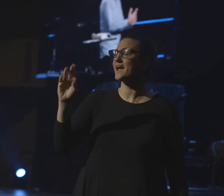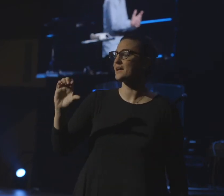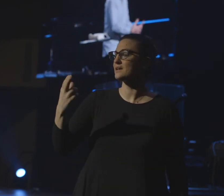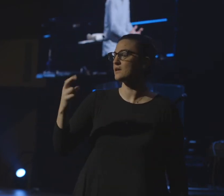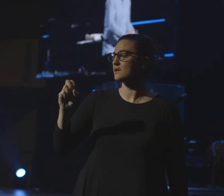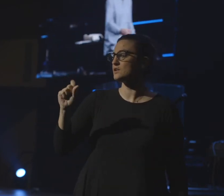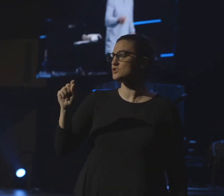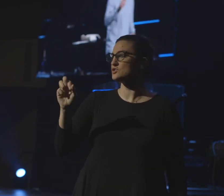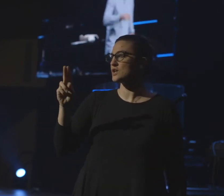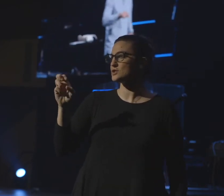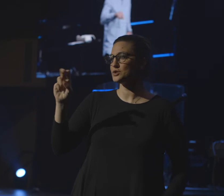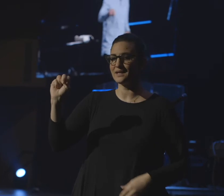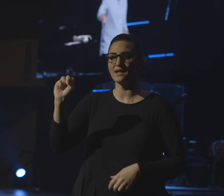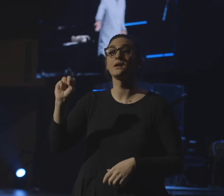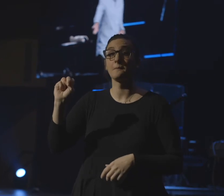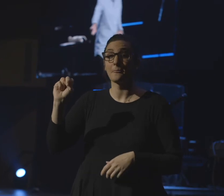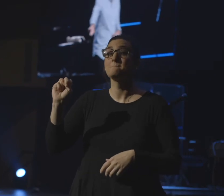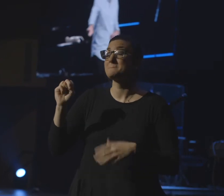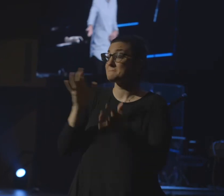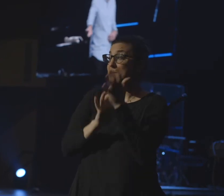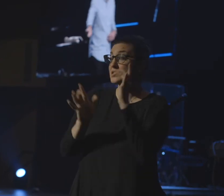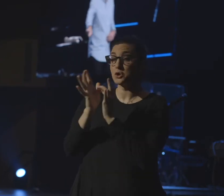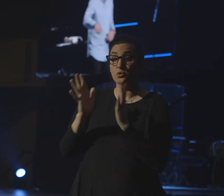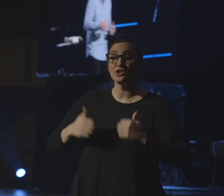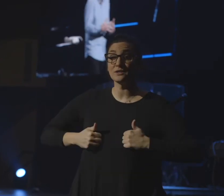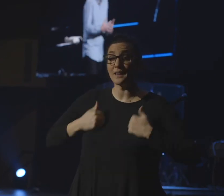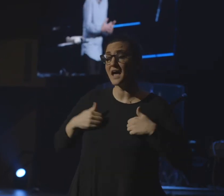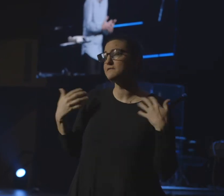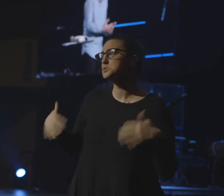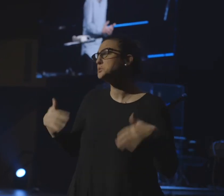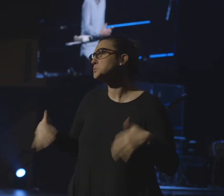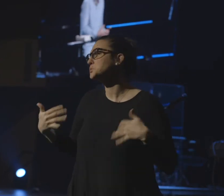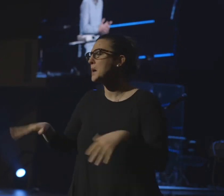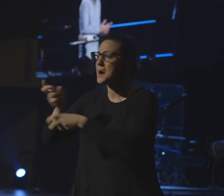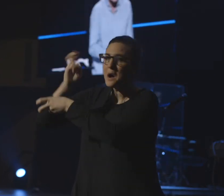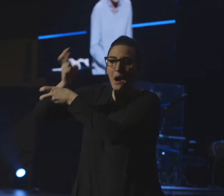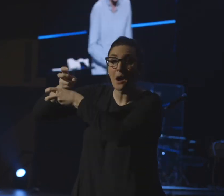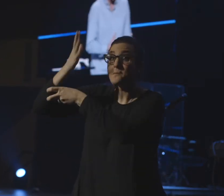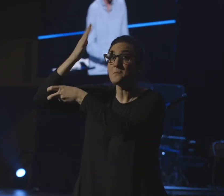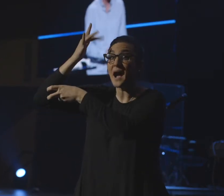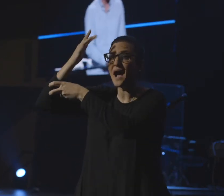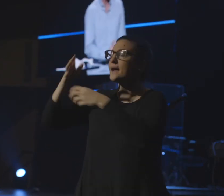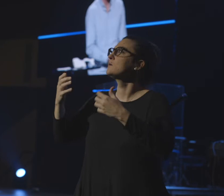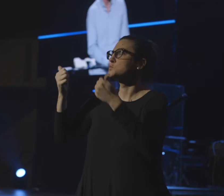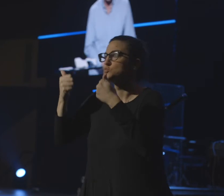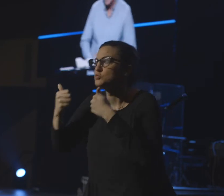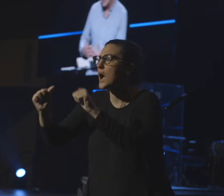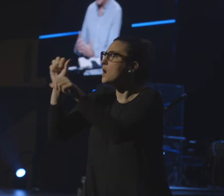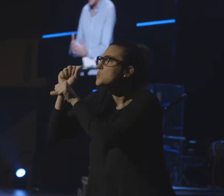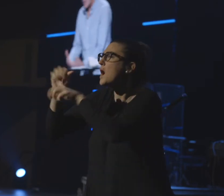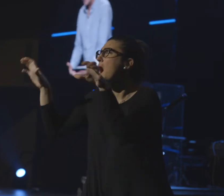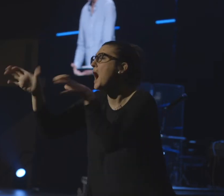tried and found lacking as it's been found difficult and left untried. The life of faith is hard. They did that. They left their life